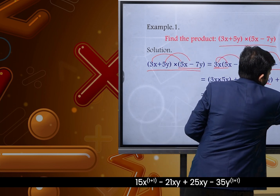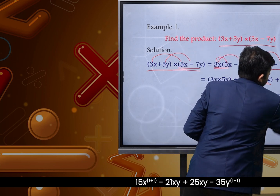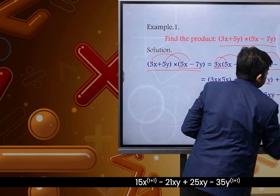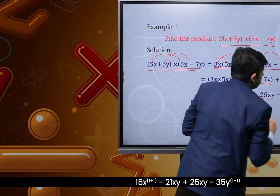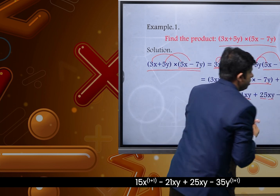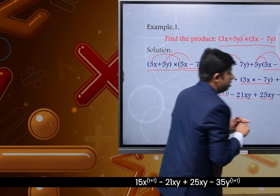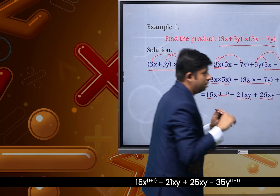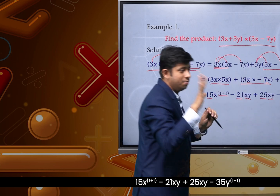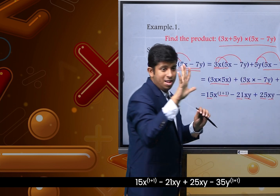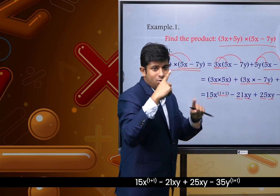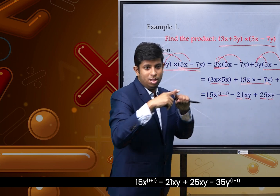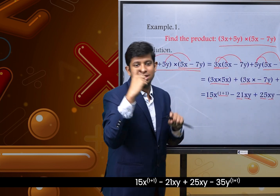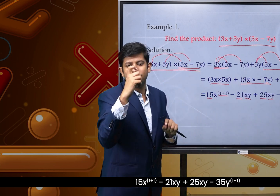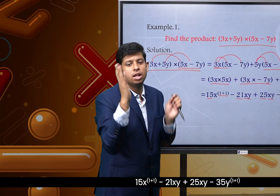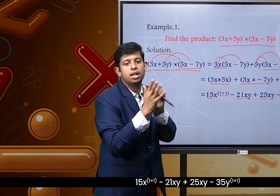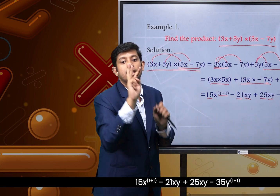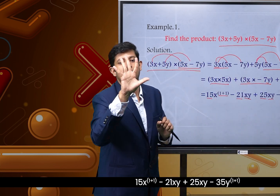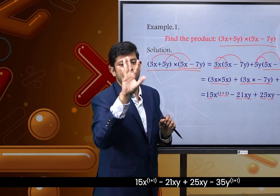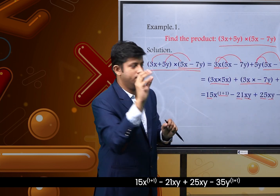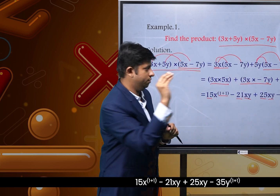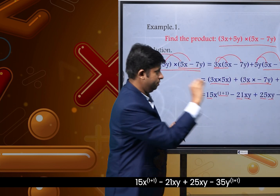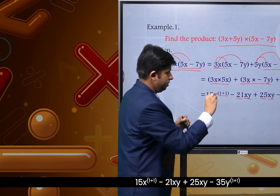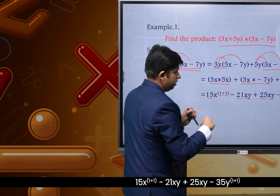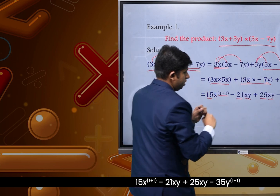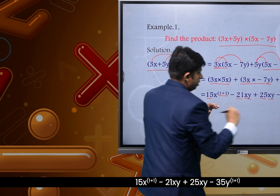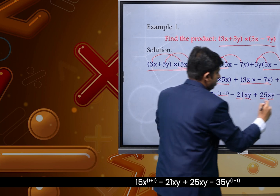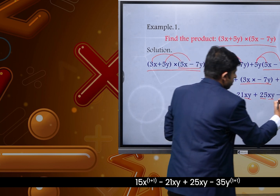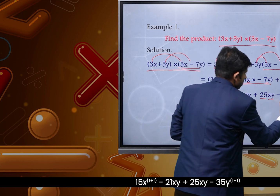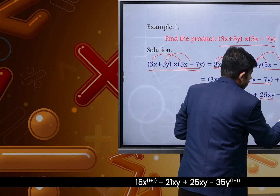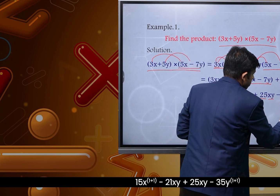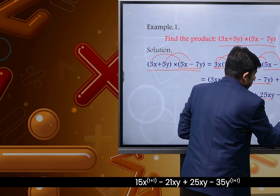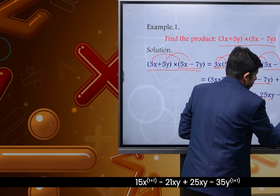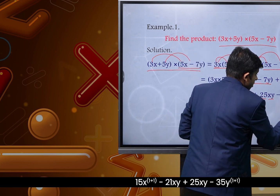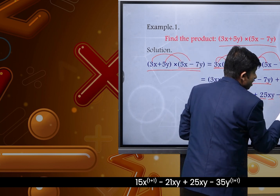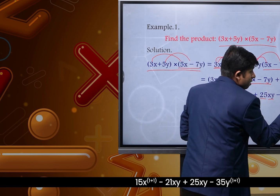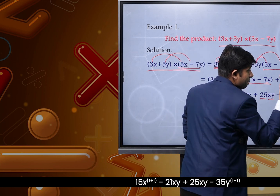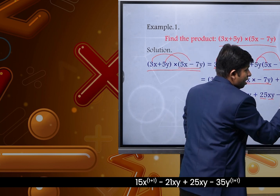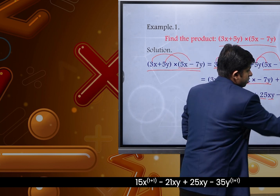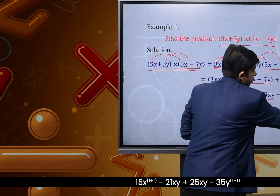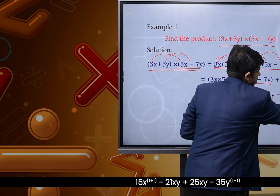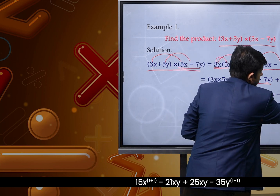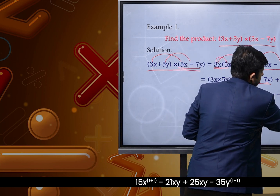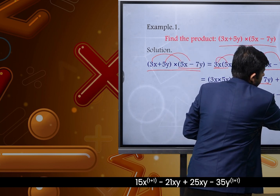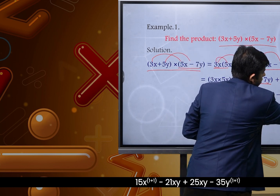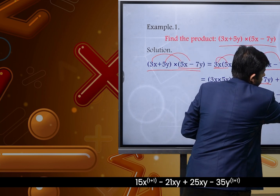Plus into minus, we get minus 35y to the power of 1 plus 1. Again, bases are